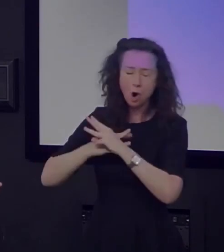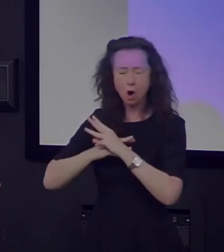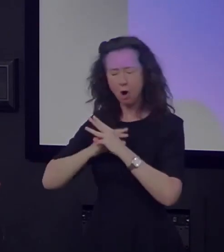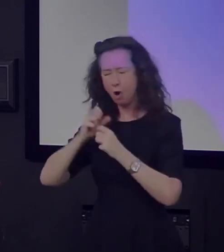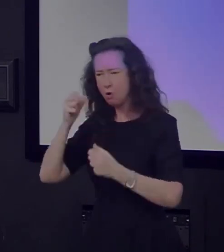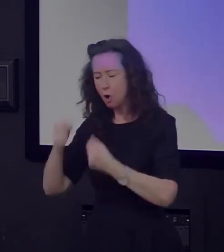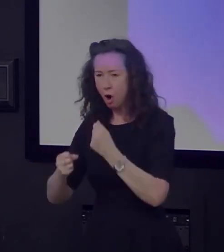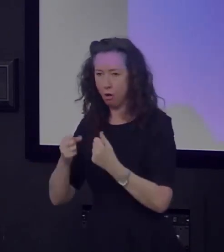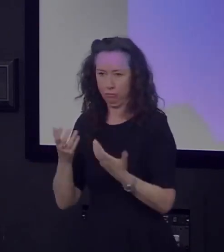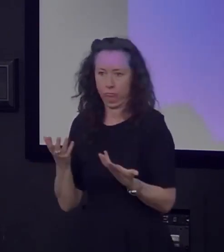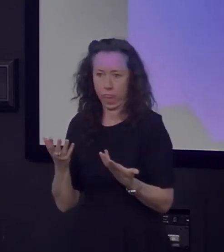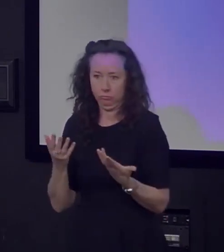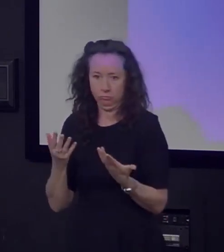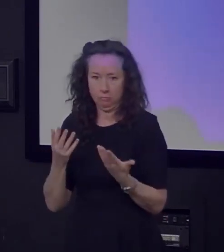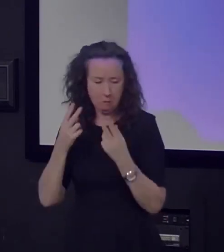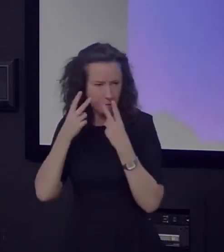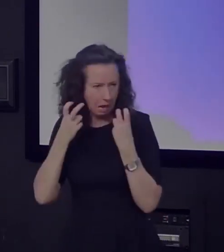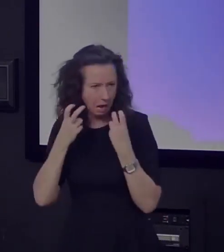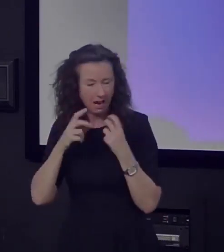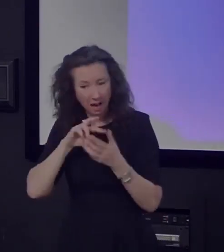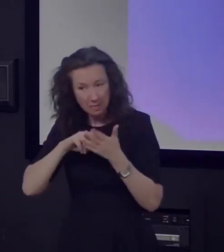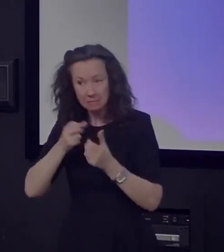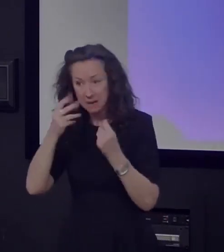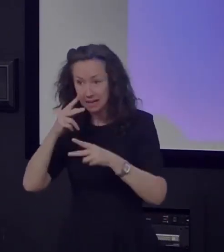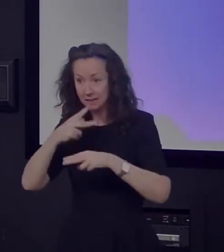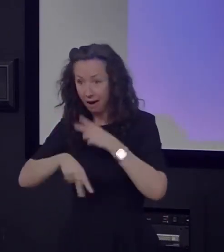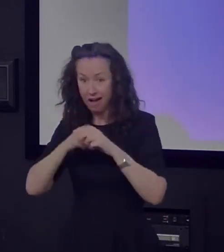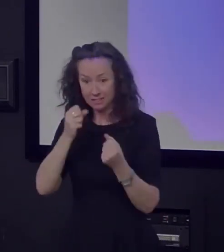different kind of cars in the world.